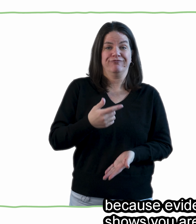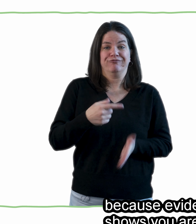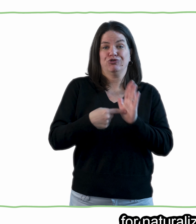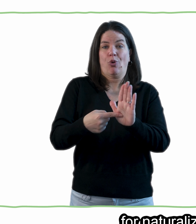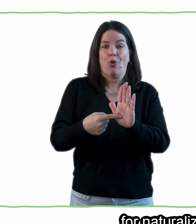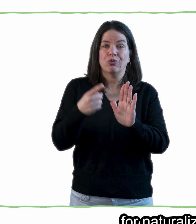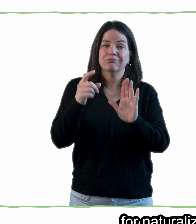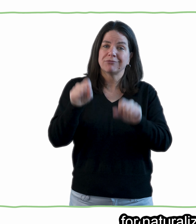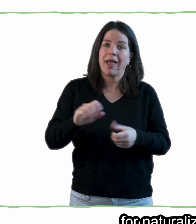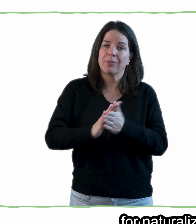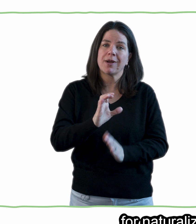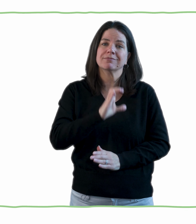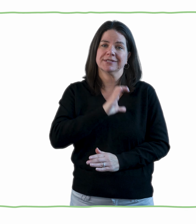for naturalization.